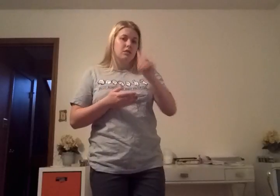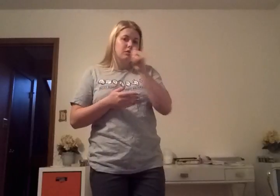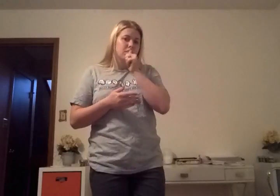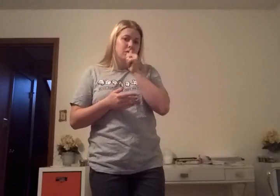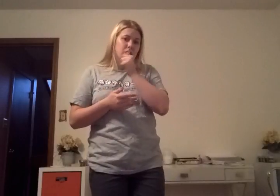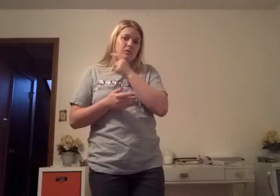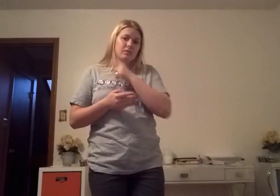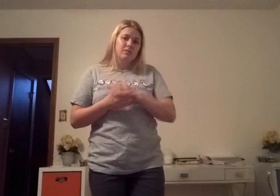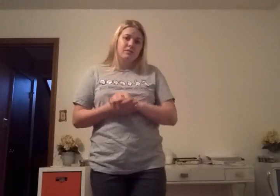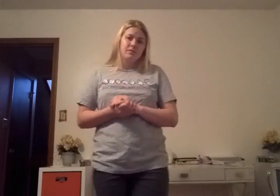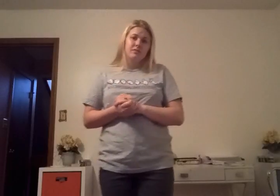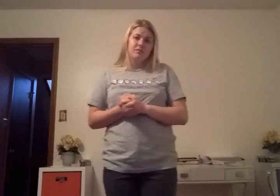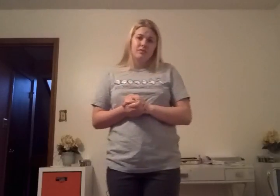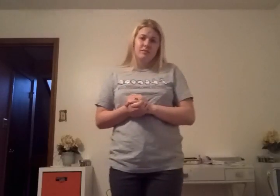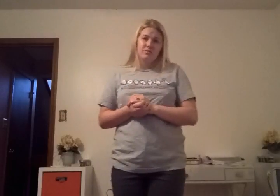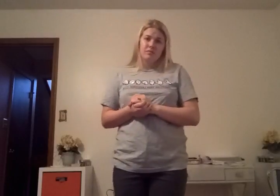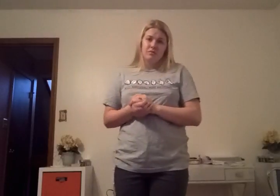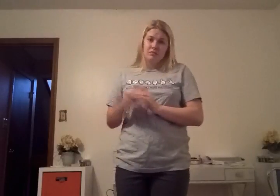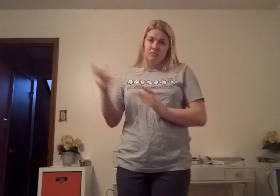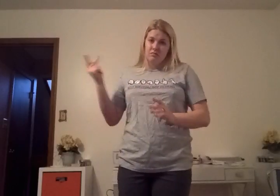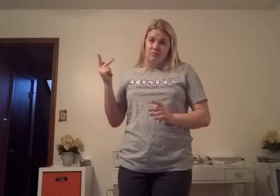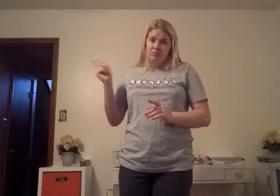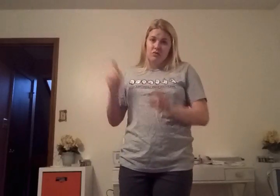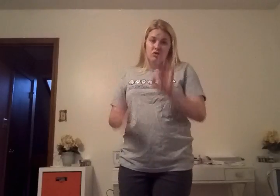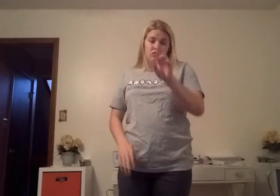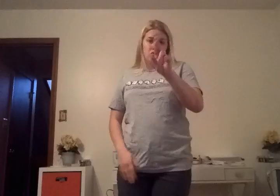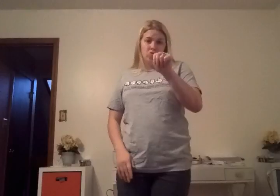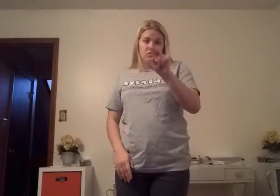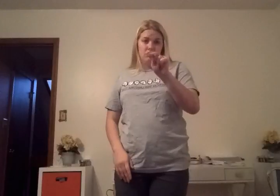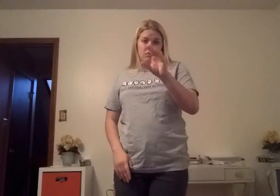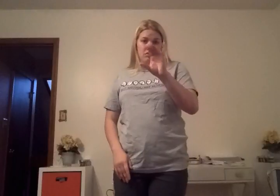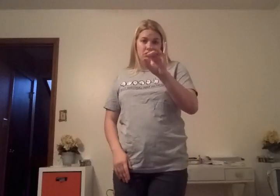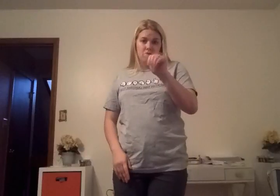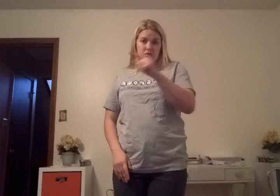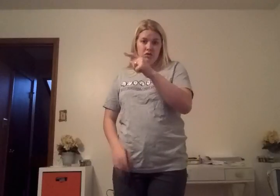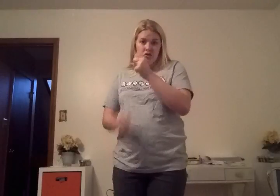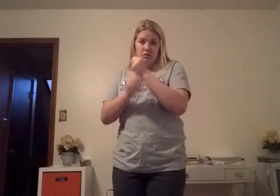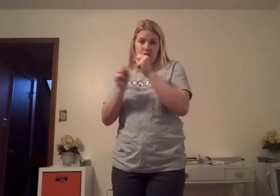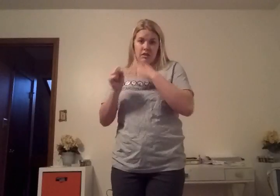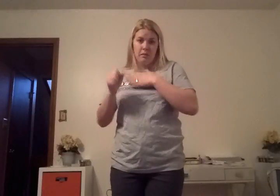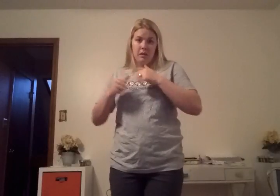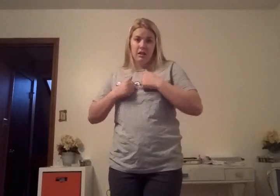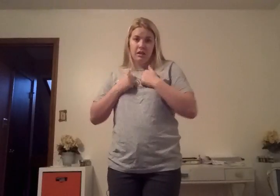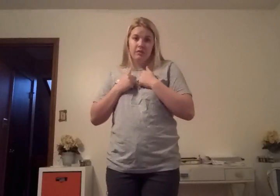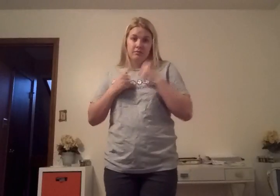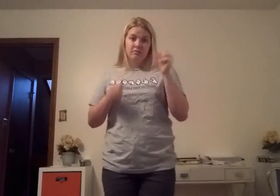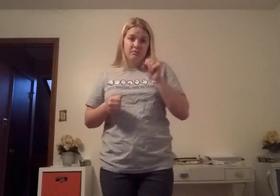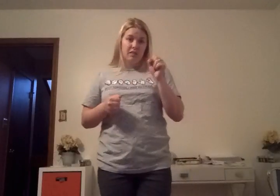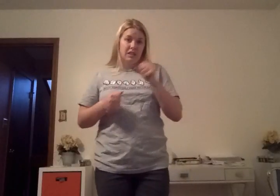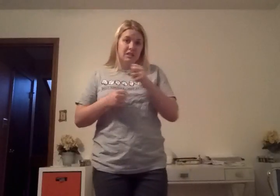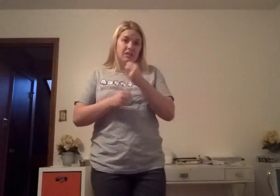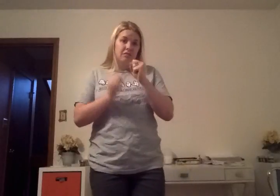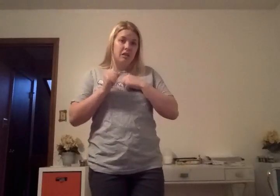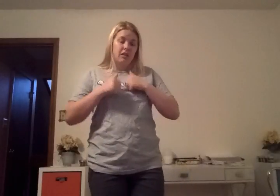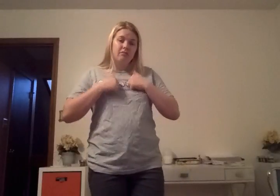feel that Francia saved your life? Because she did. That's it. I guess I got to the